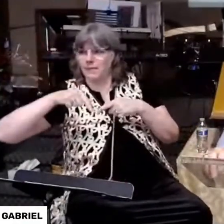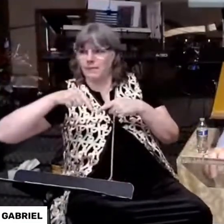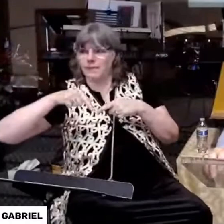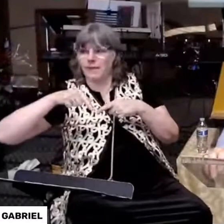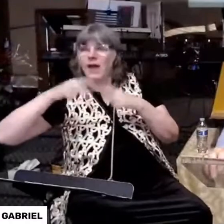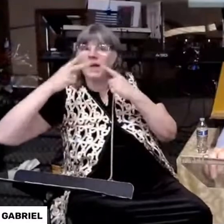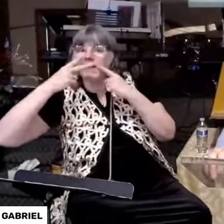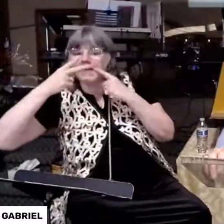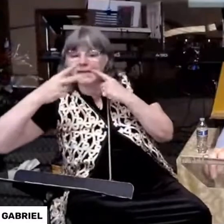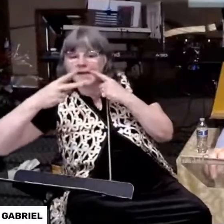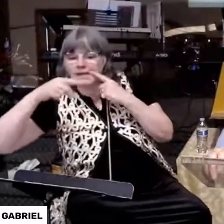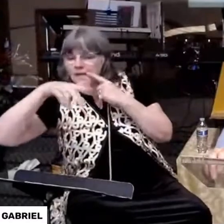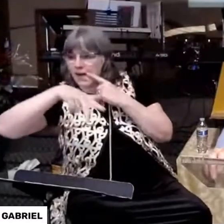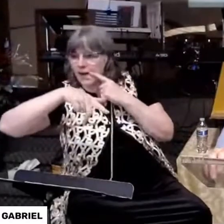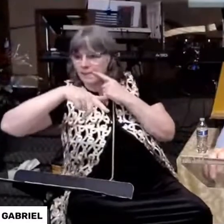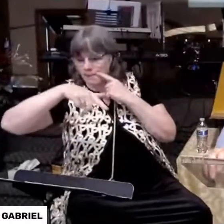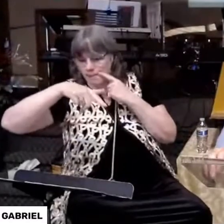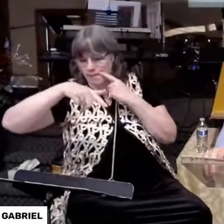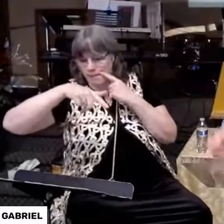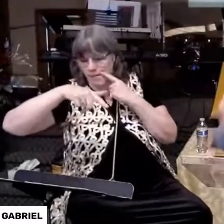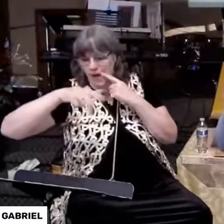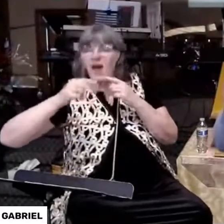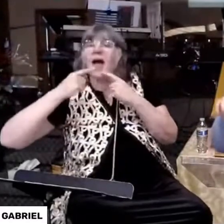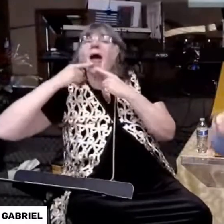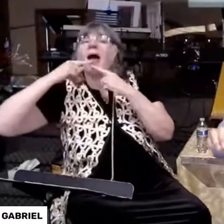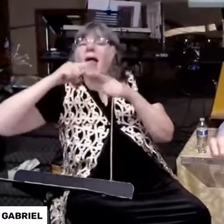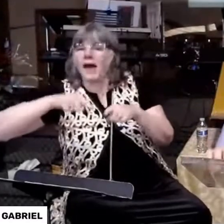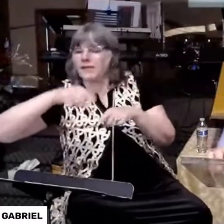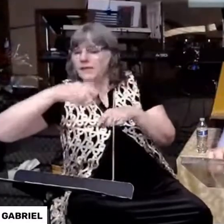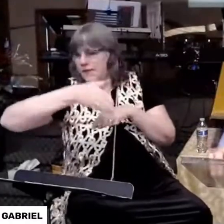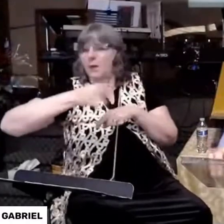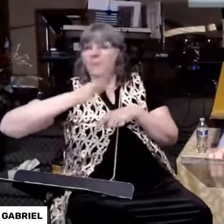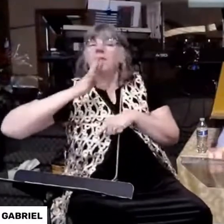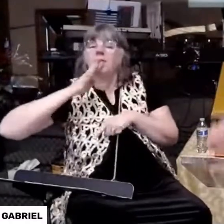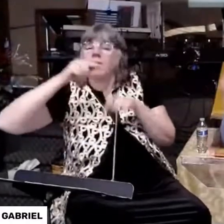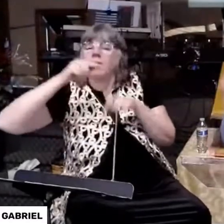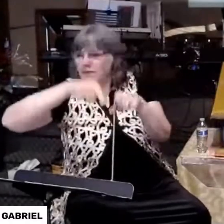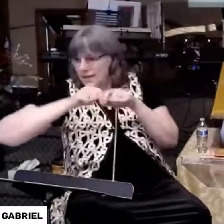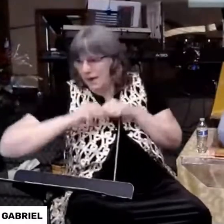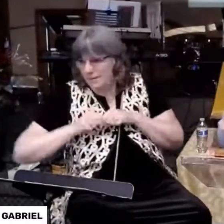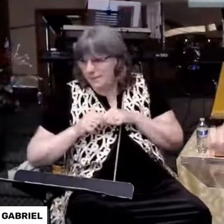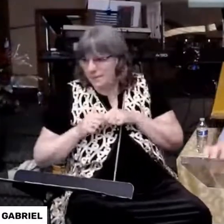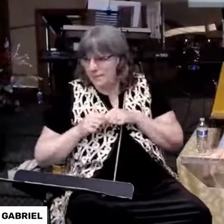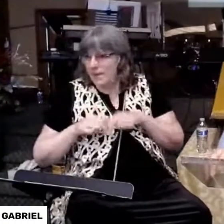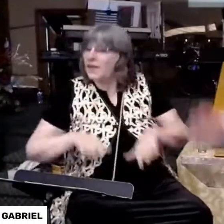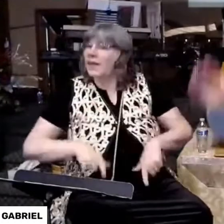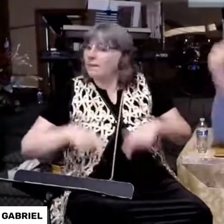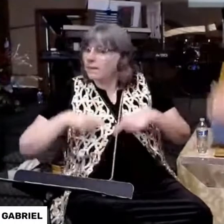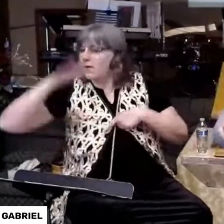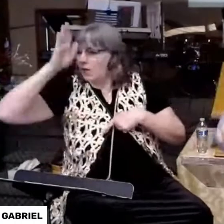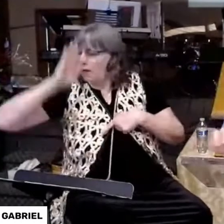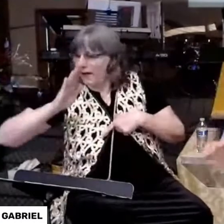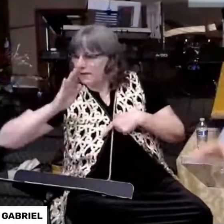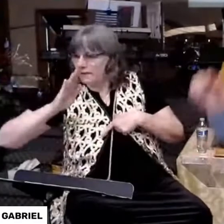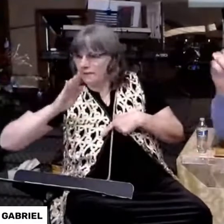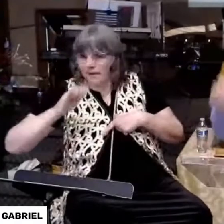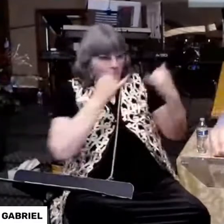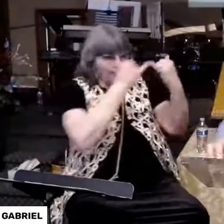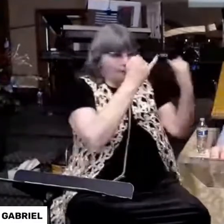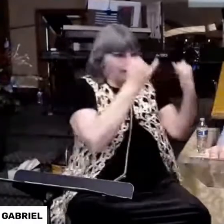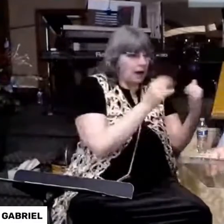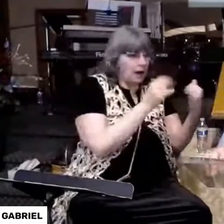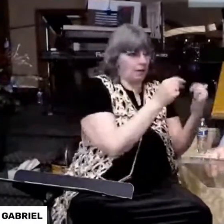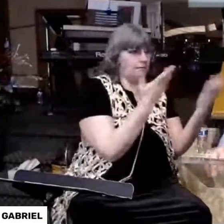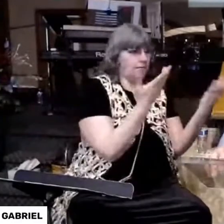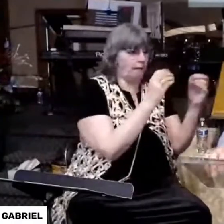idols. The living God, the one who speaks to them, hears their prayers, hears their cries, and